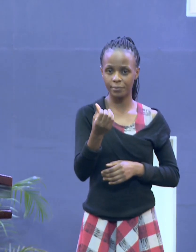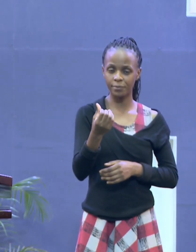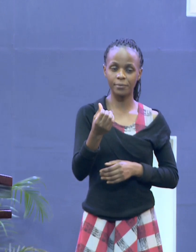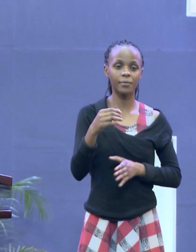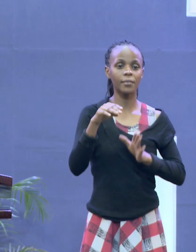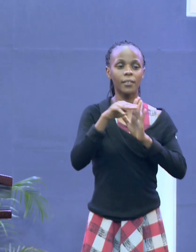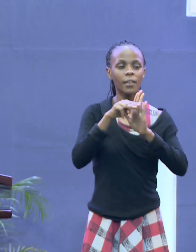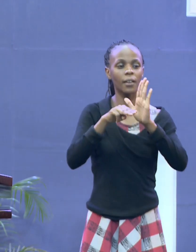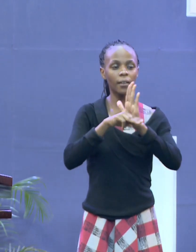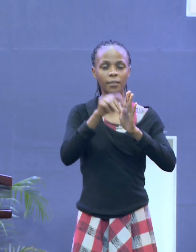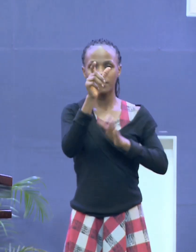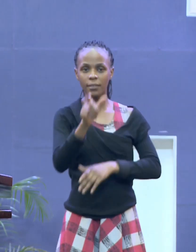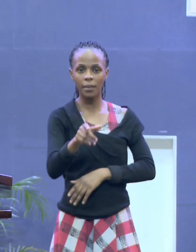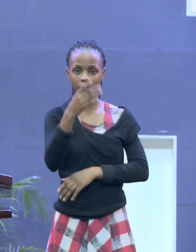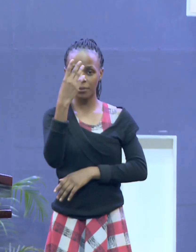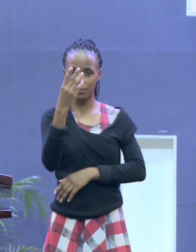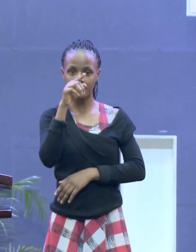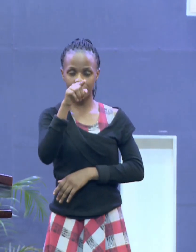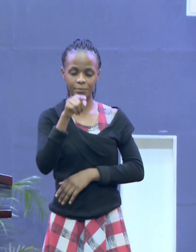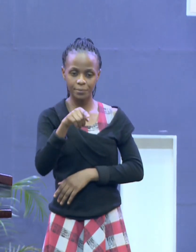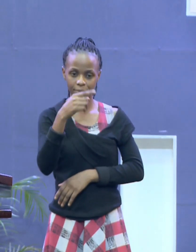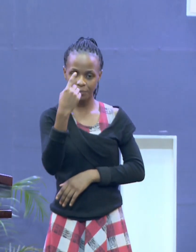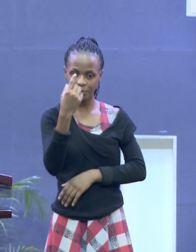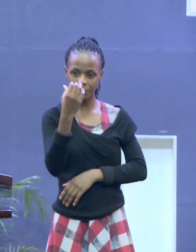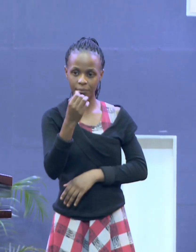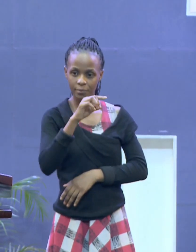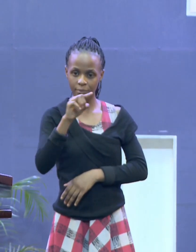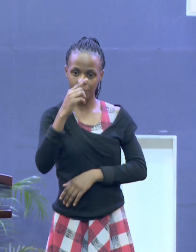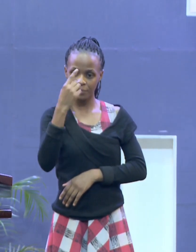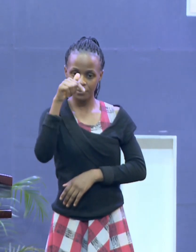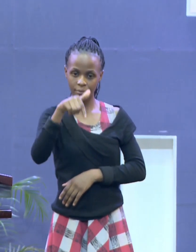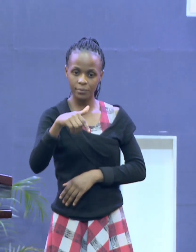Matayo esule yokuna. Matthew the chapter is 4.